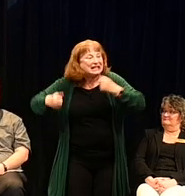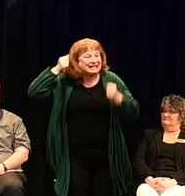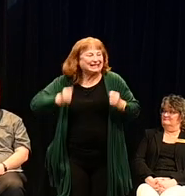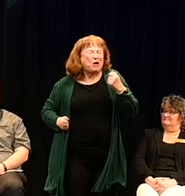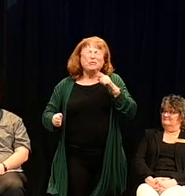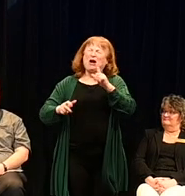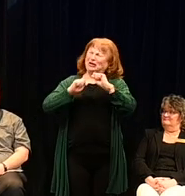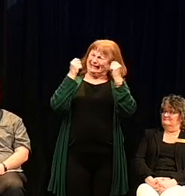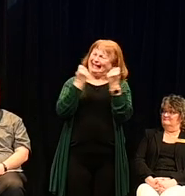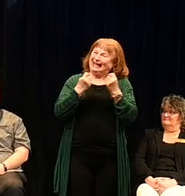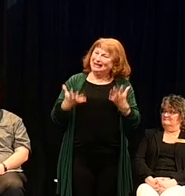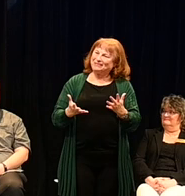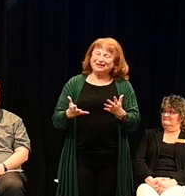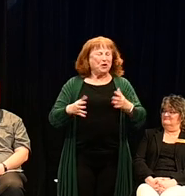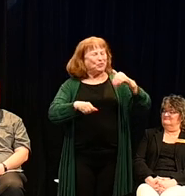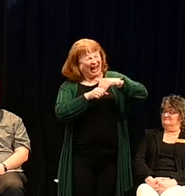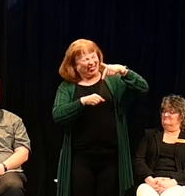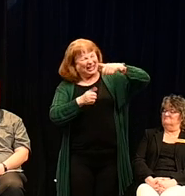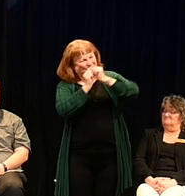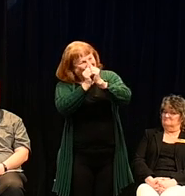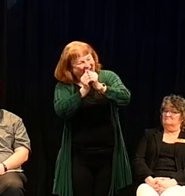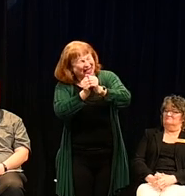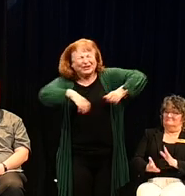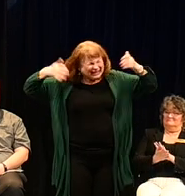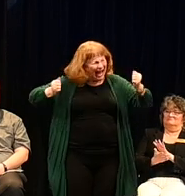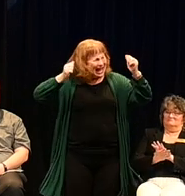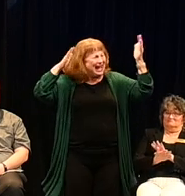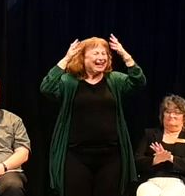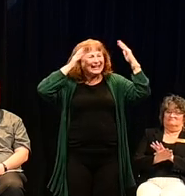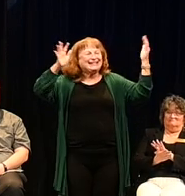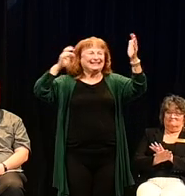are a team. We're in it together. Yeah.